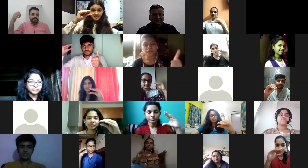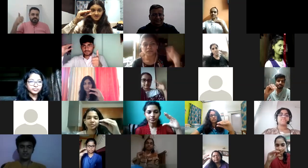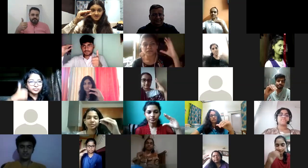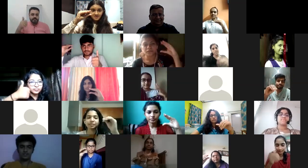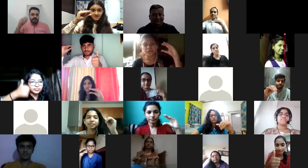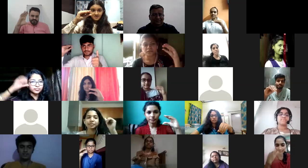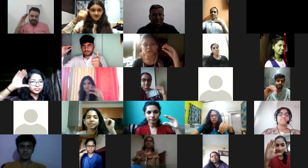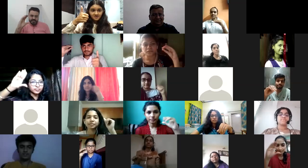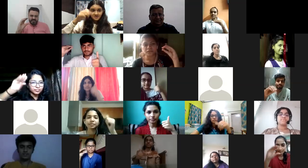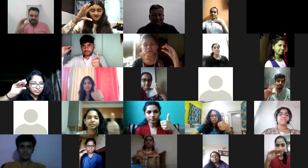Good evening.